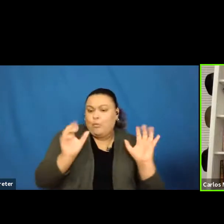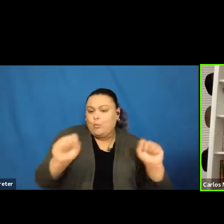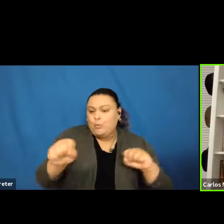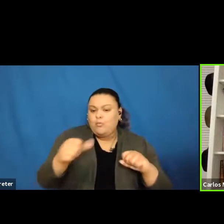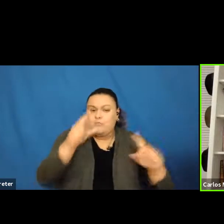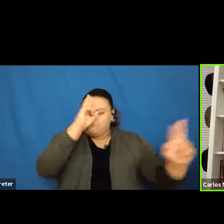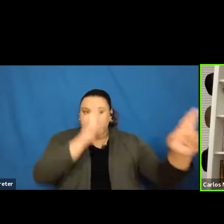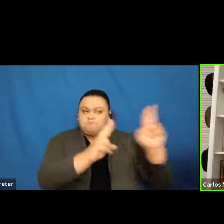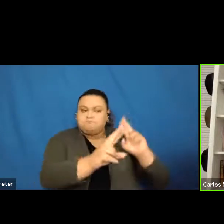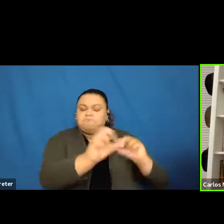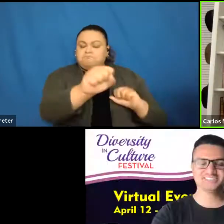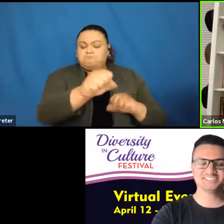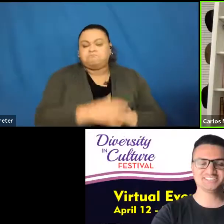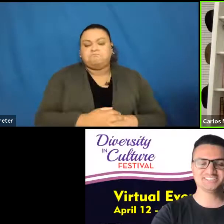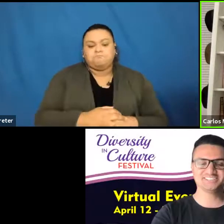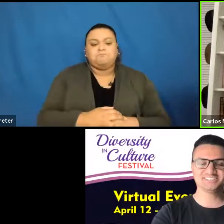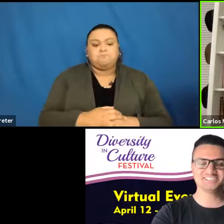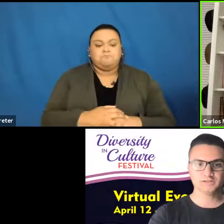lot.